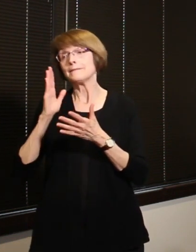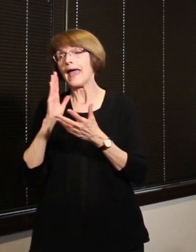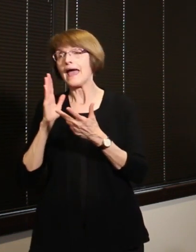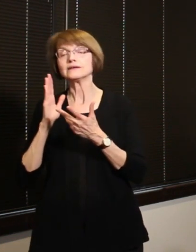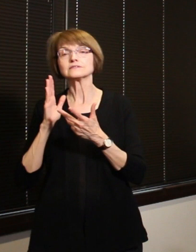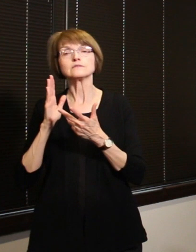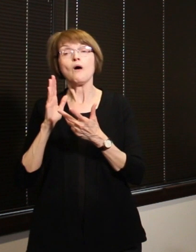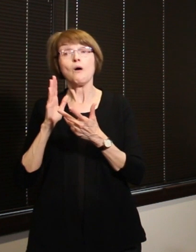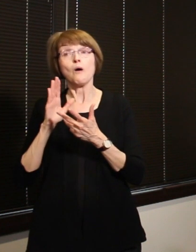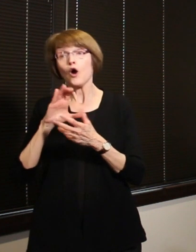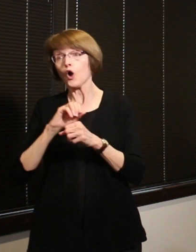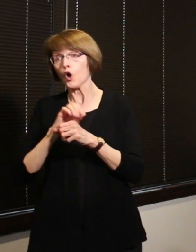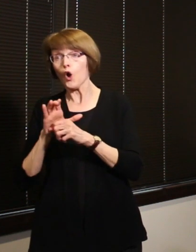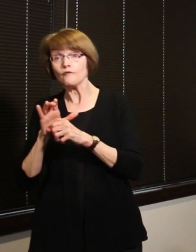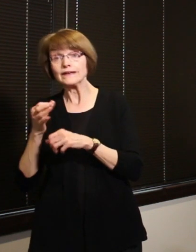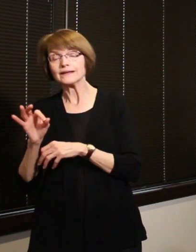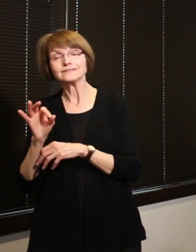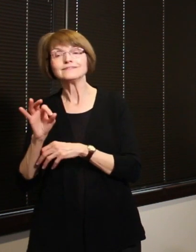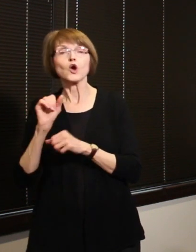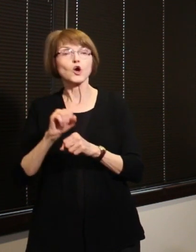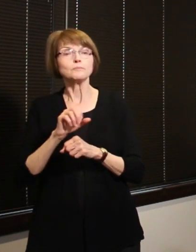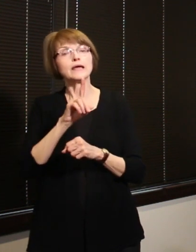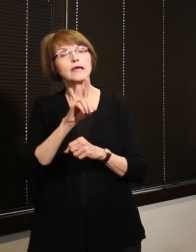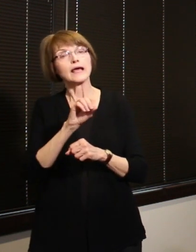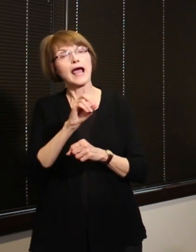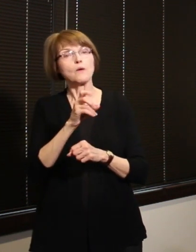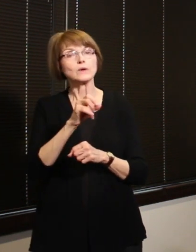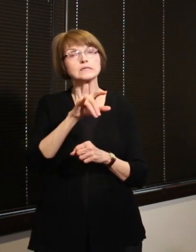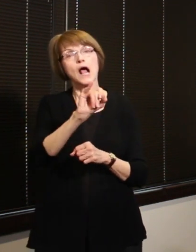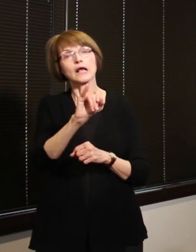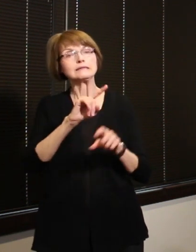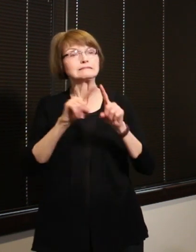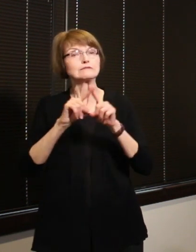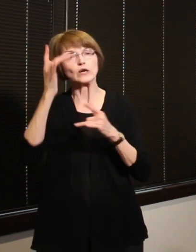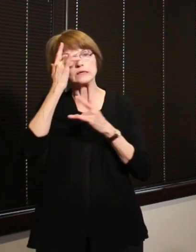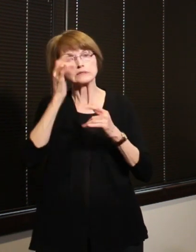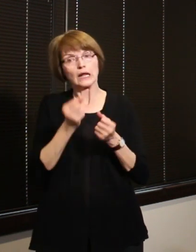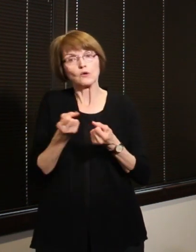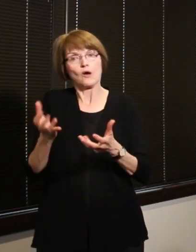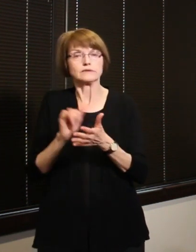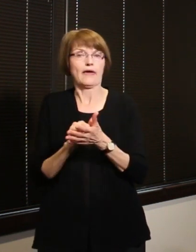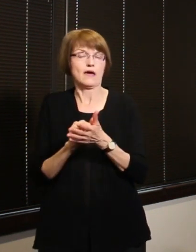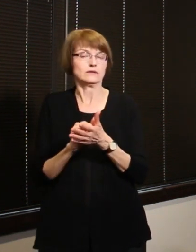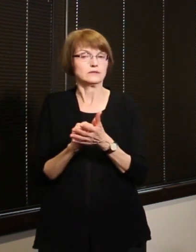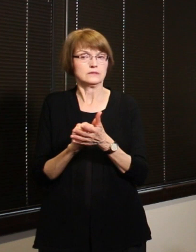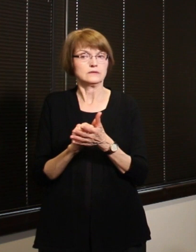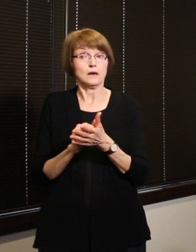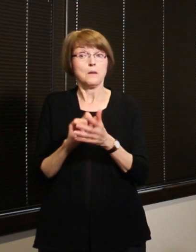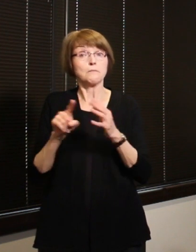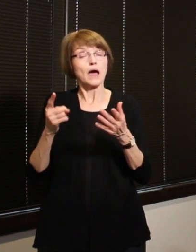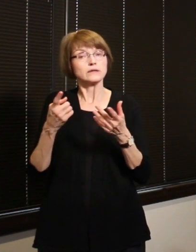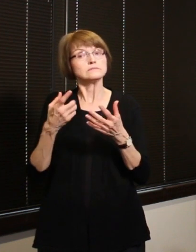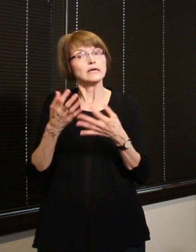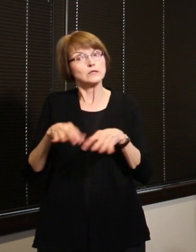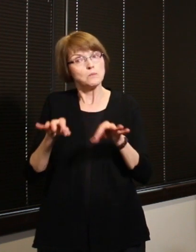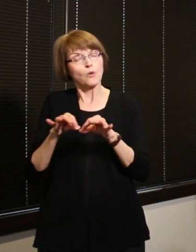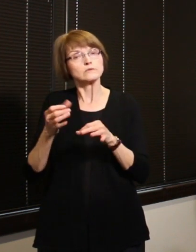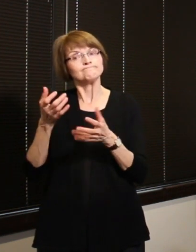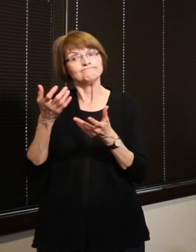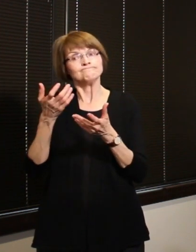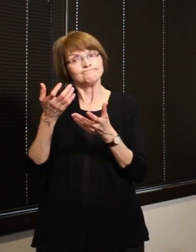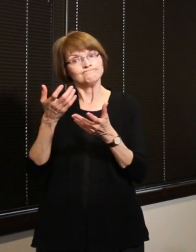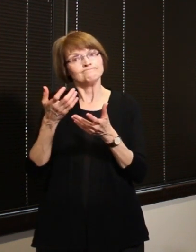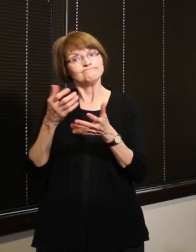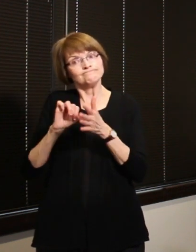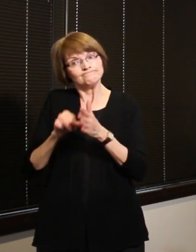from other illnesses as well. And it's still a rare occurrence. And so, but what it has done